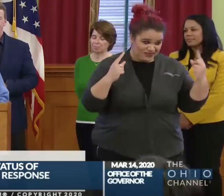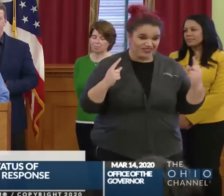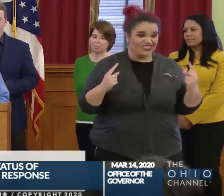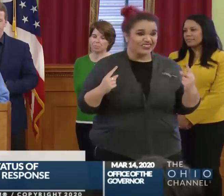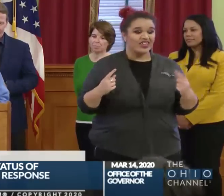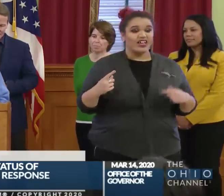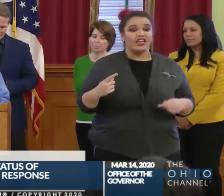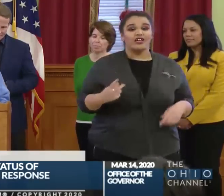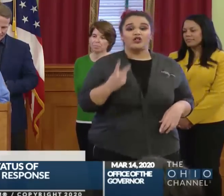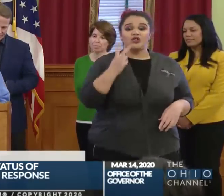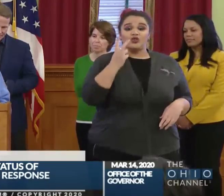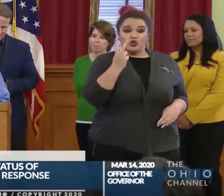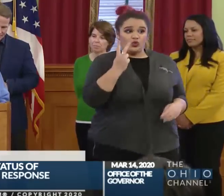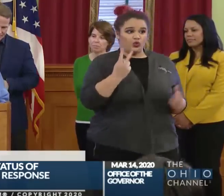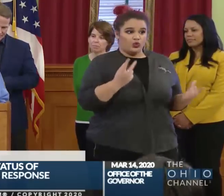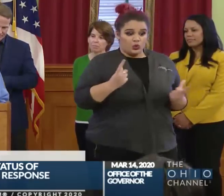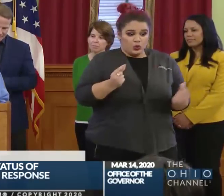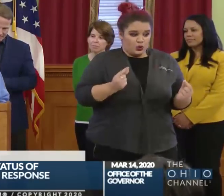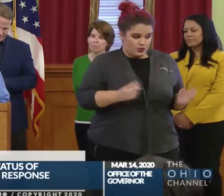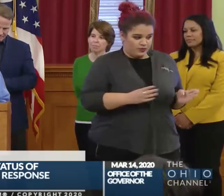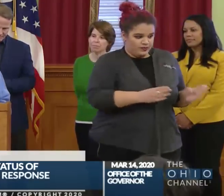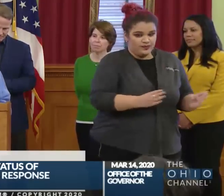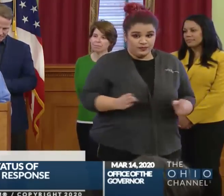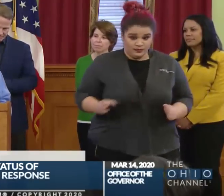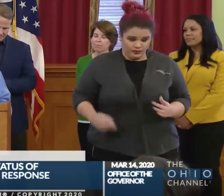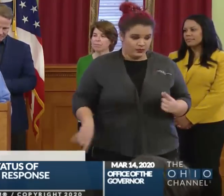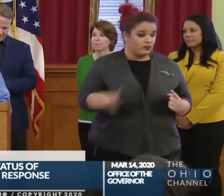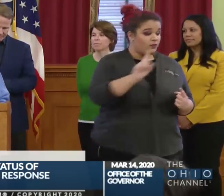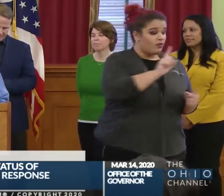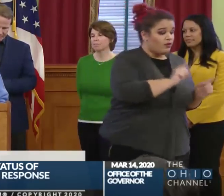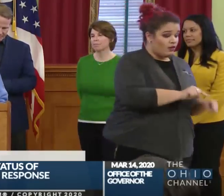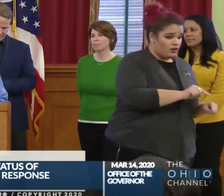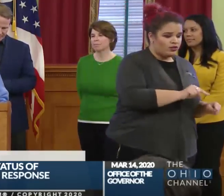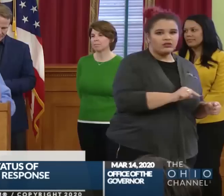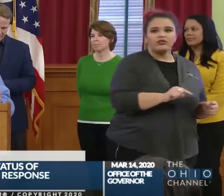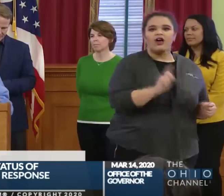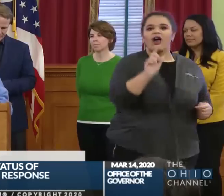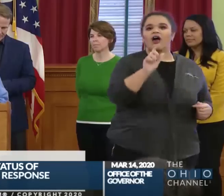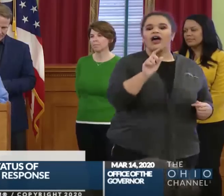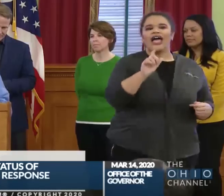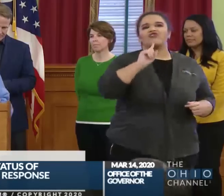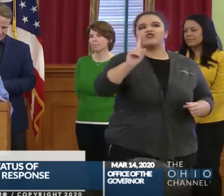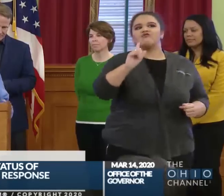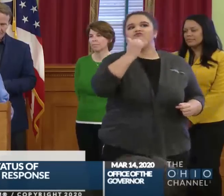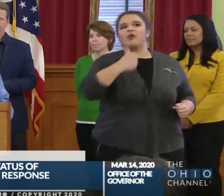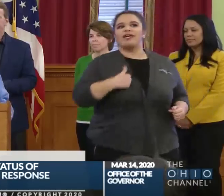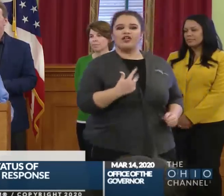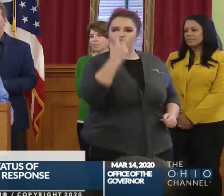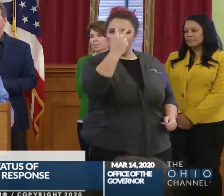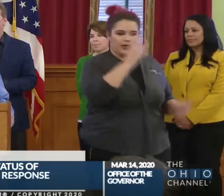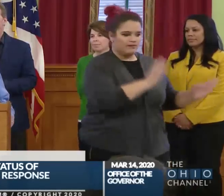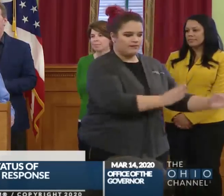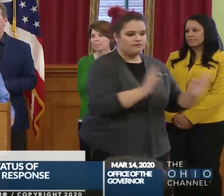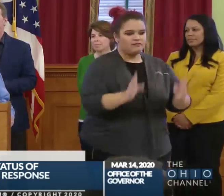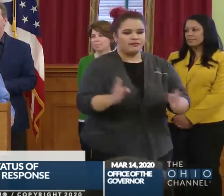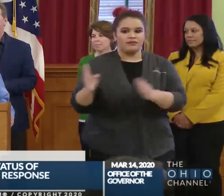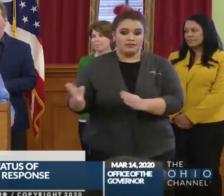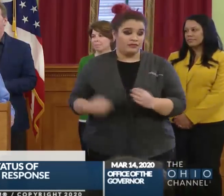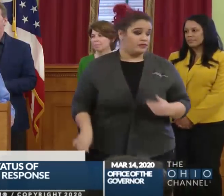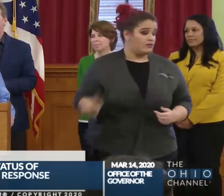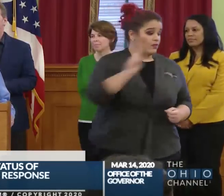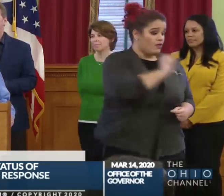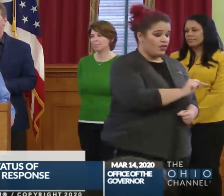now. We're on a track of what else can we do. 3 tracks. One's education. We got to do that every